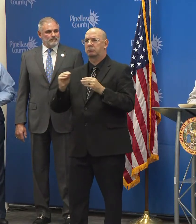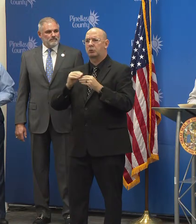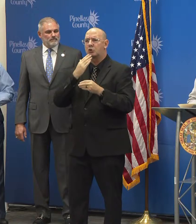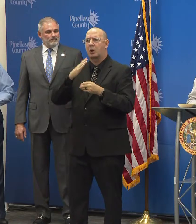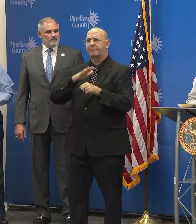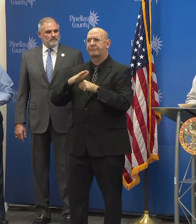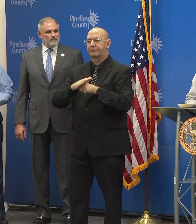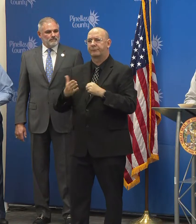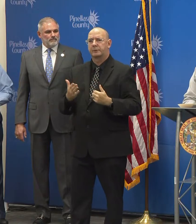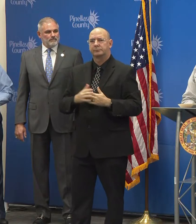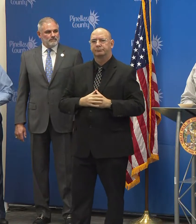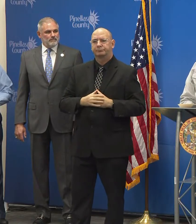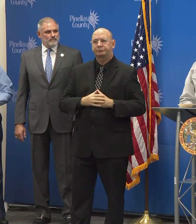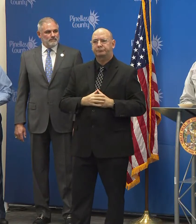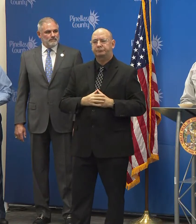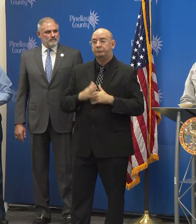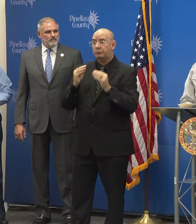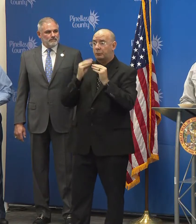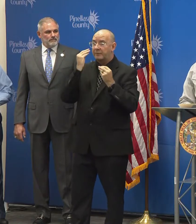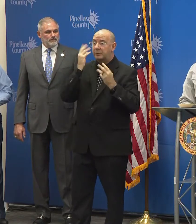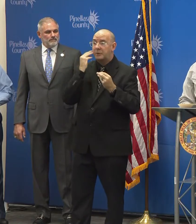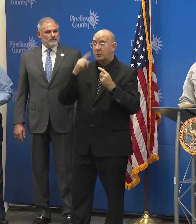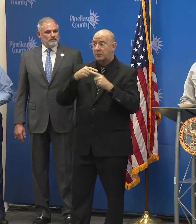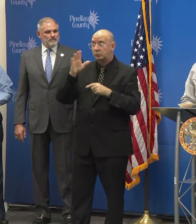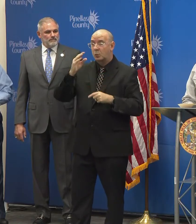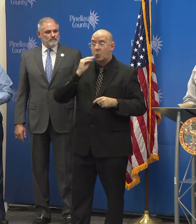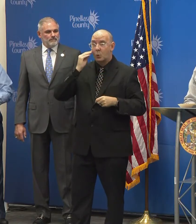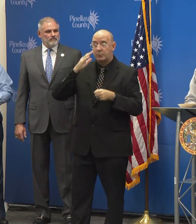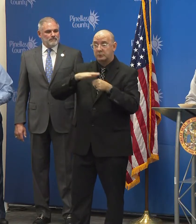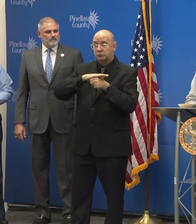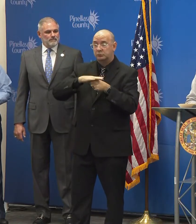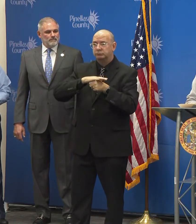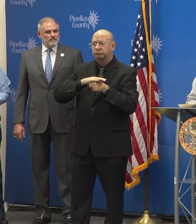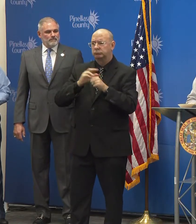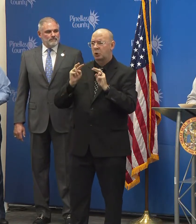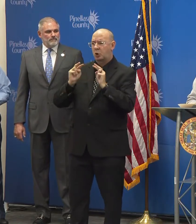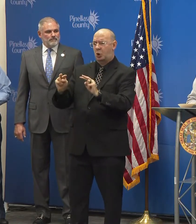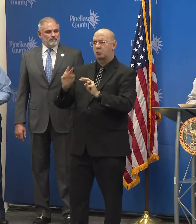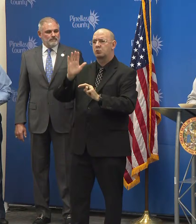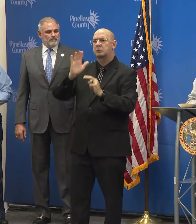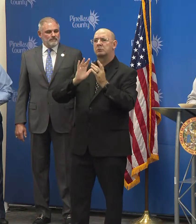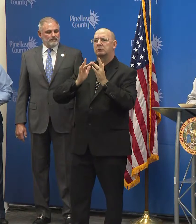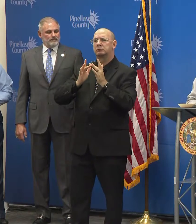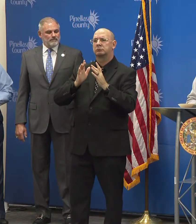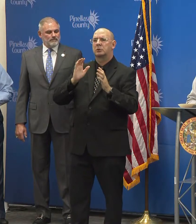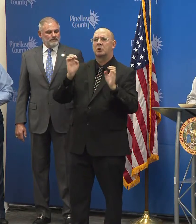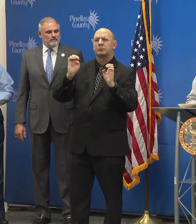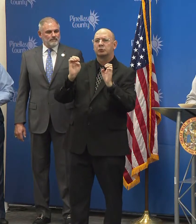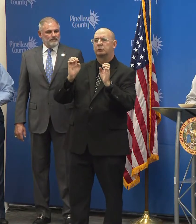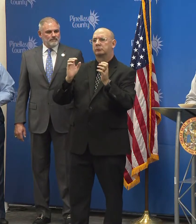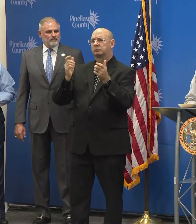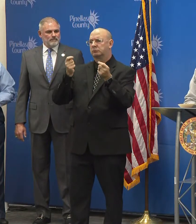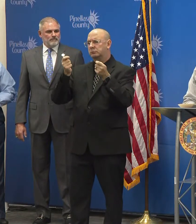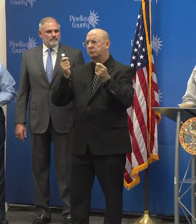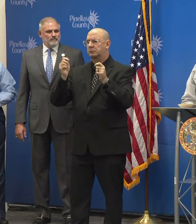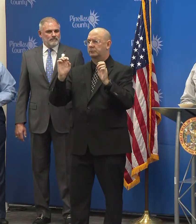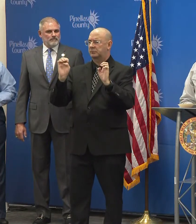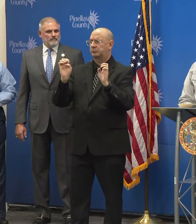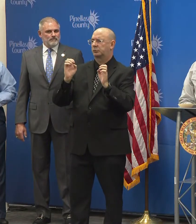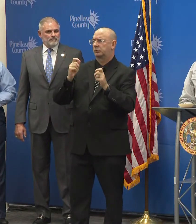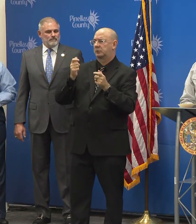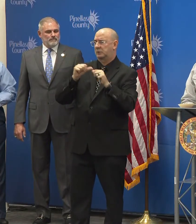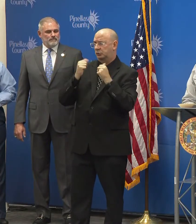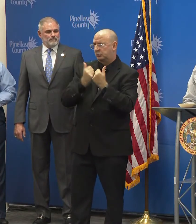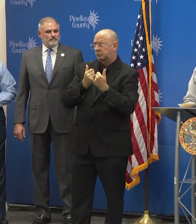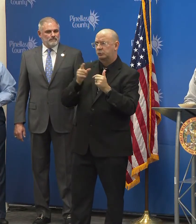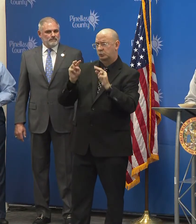For more updates in your area, remember to follow your local county emergency management agency and other public safety officials on social media.